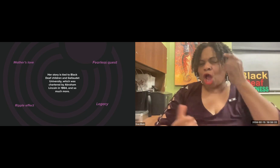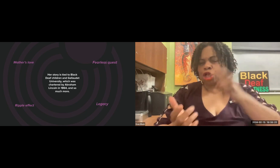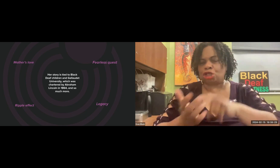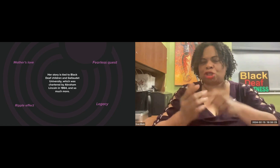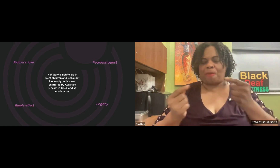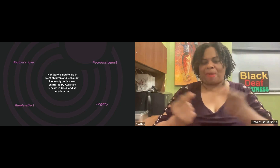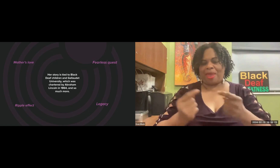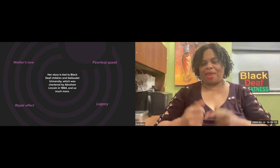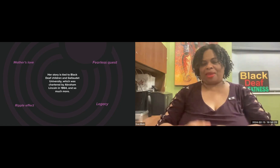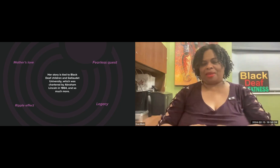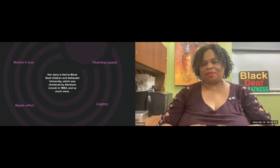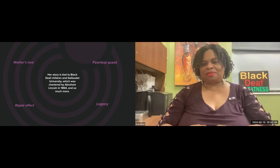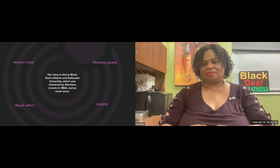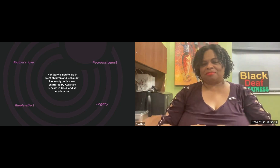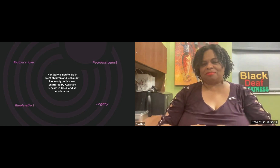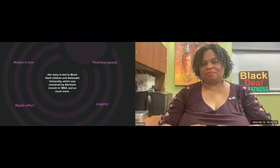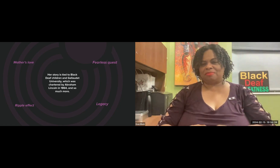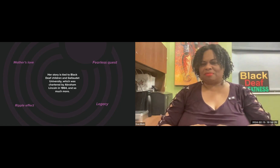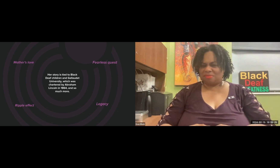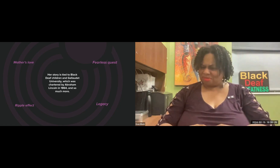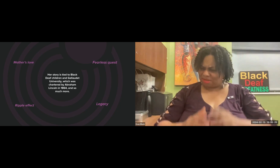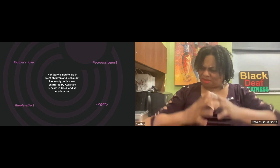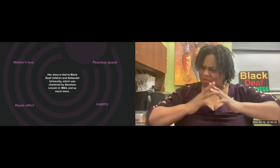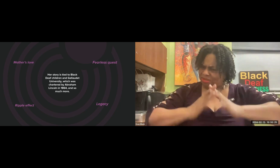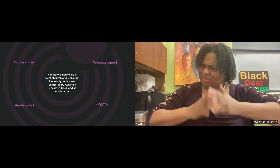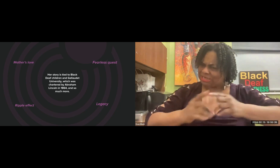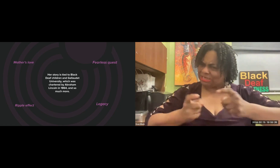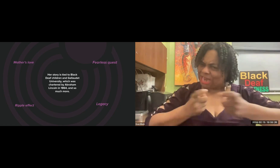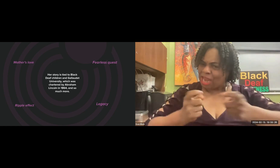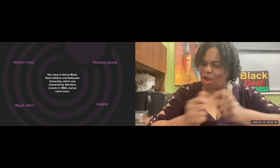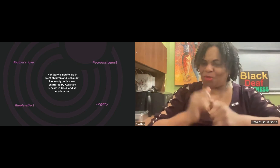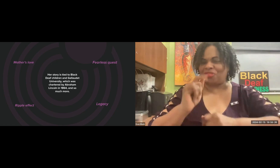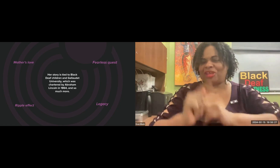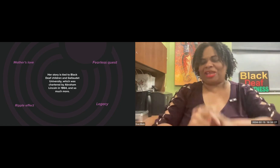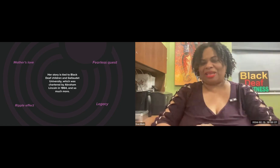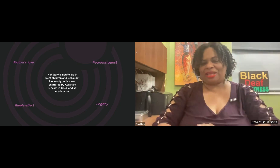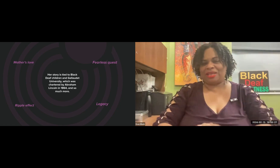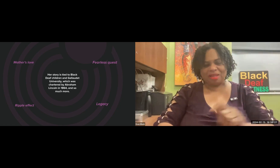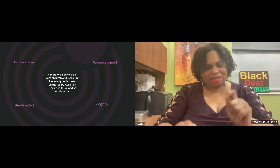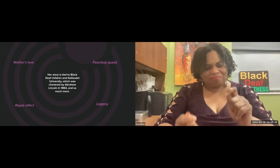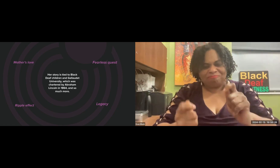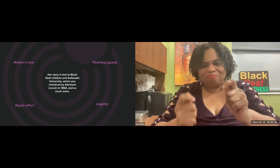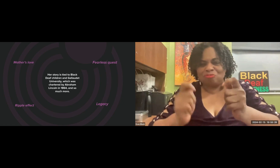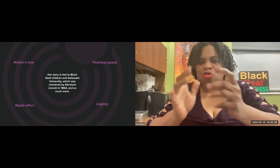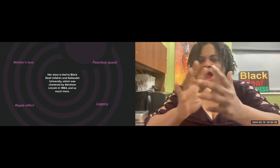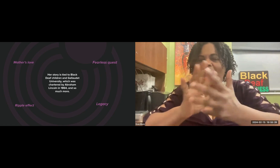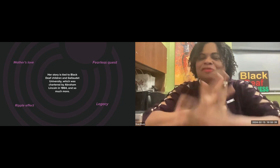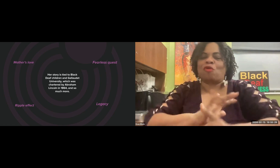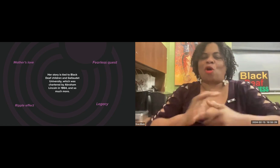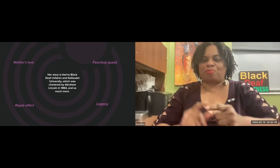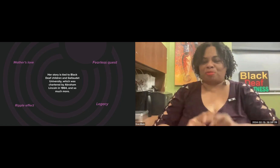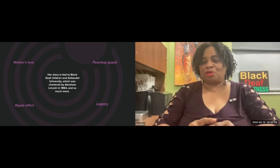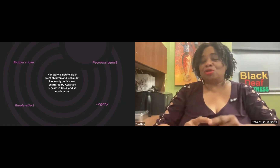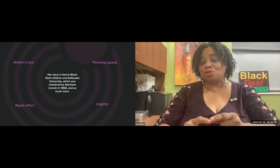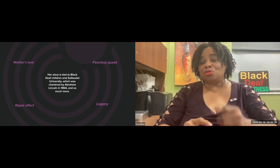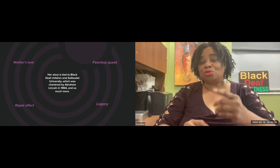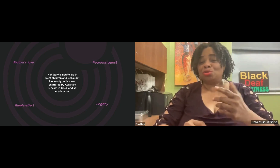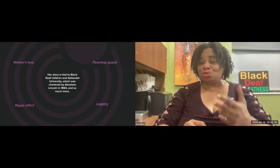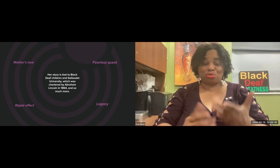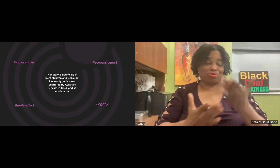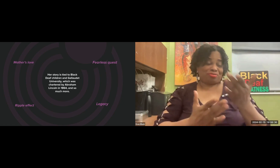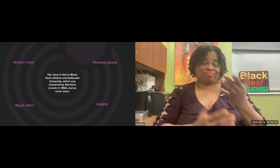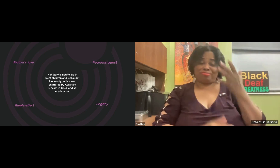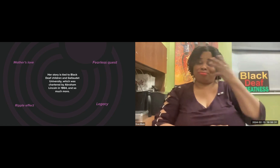from a theme of moving from pain to beauty. We really have to wrestle and deal with some of these ugly